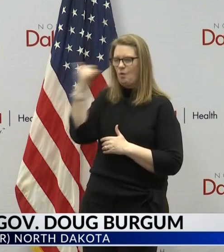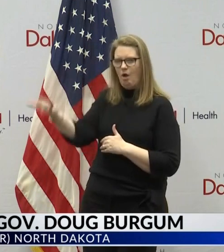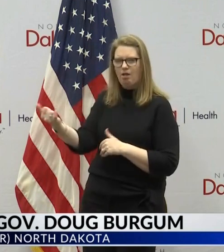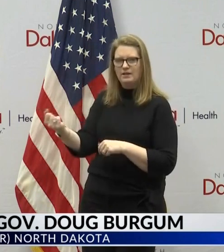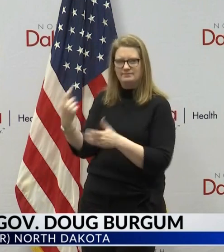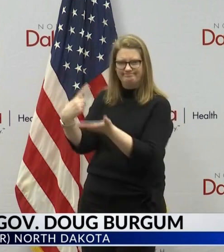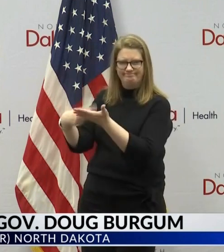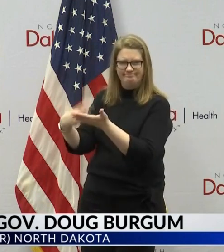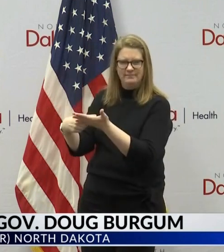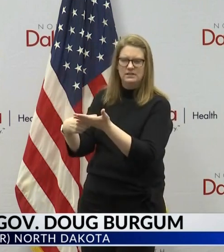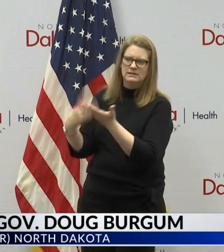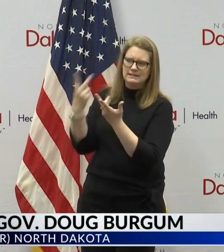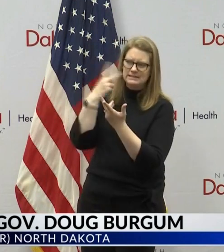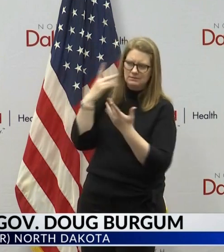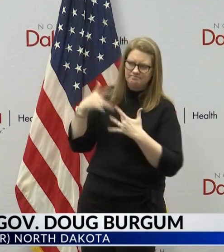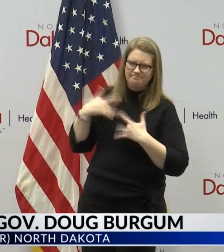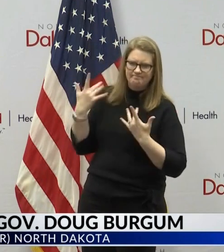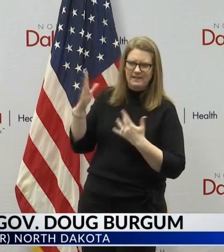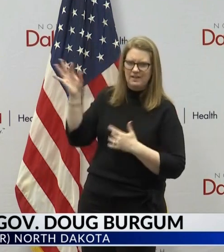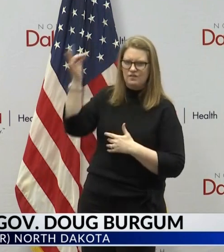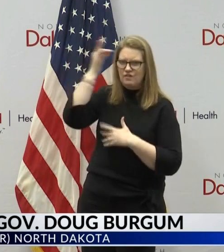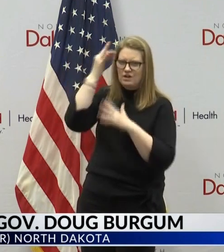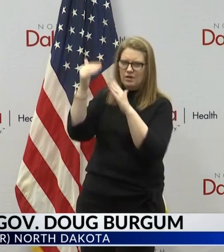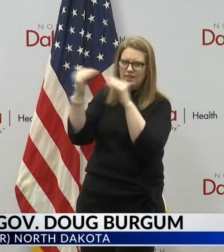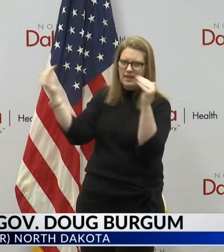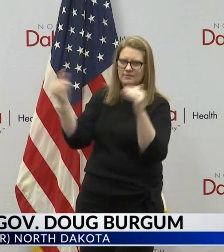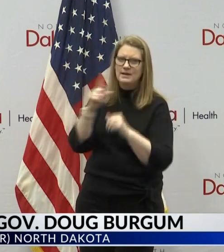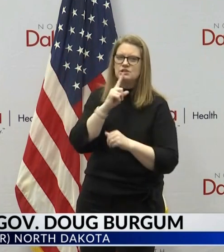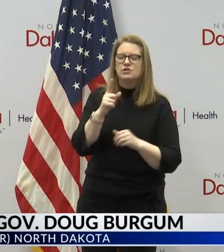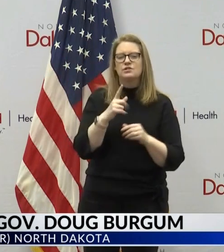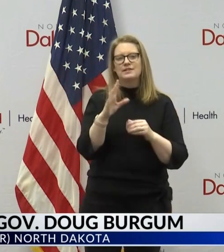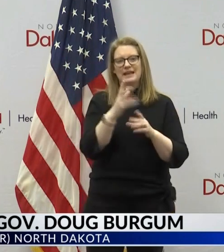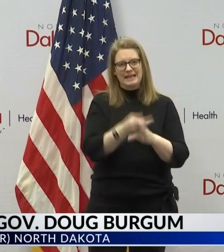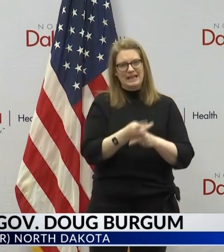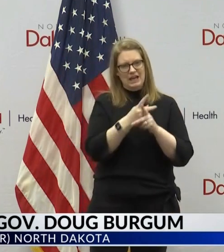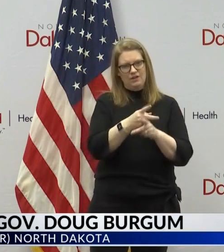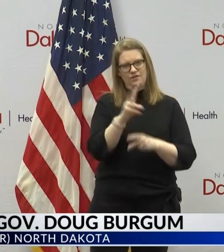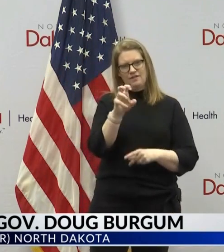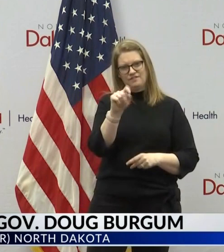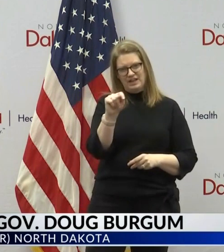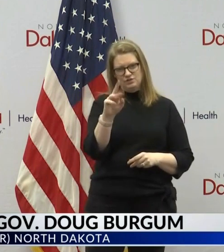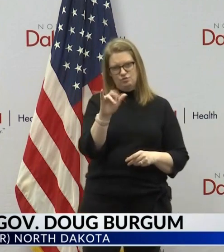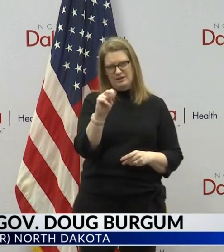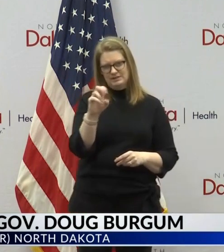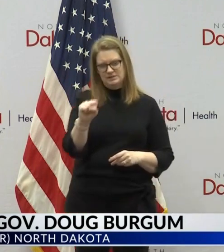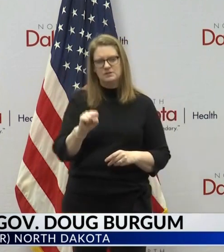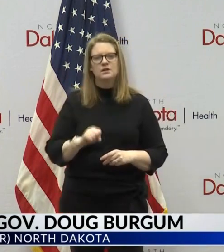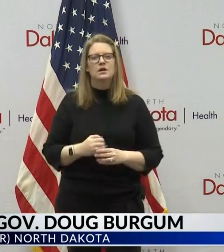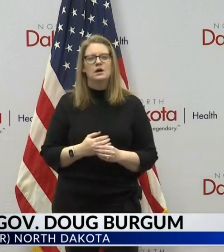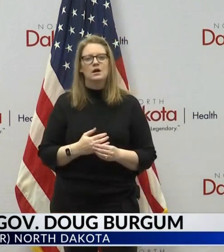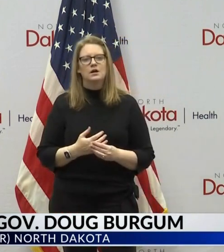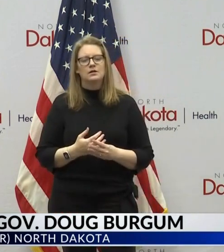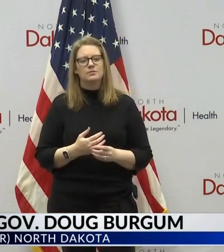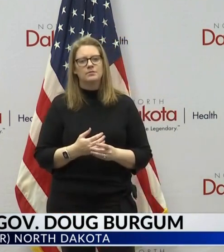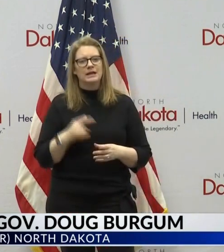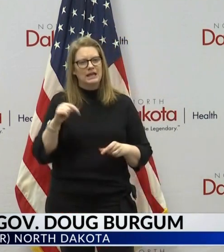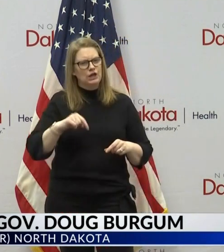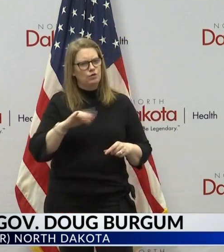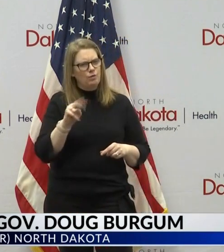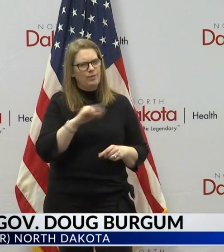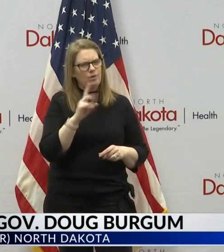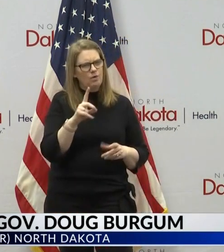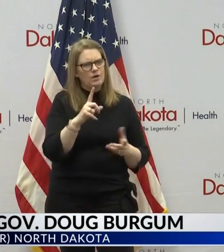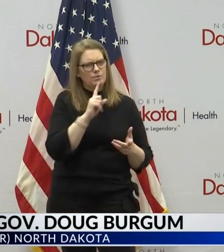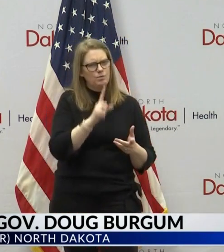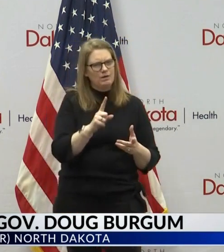what's going on at the federal level to ensure care for veterans. But here's a few other topics that we're working with here in North Dakota